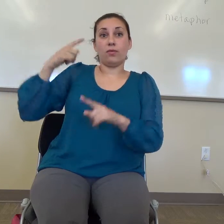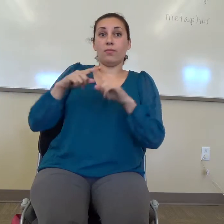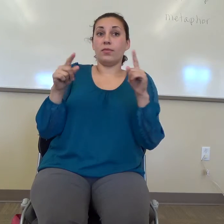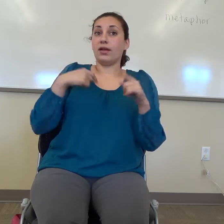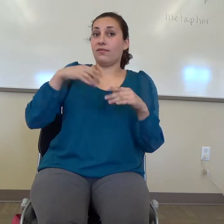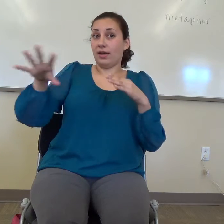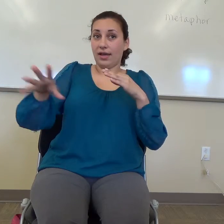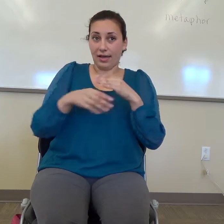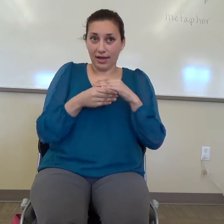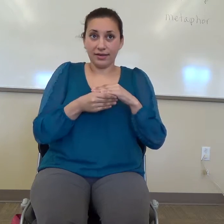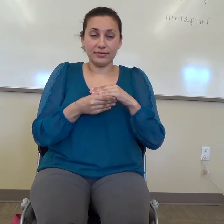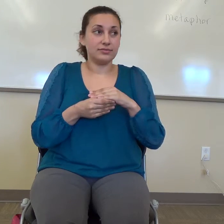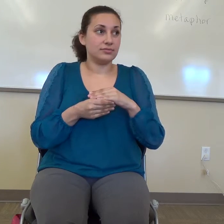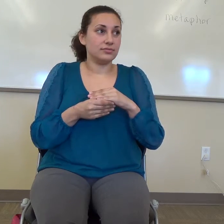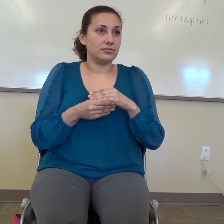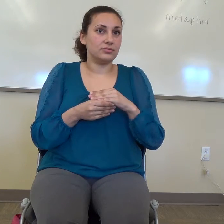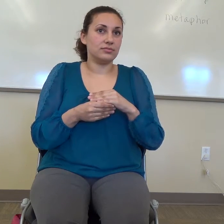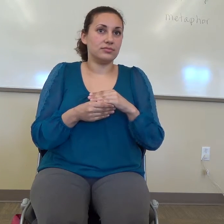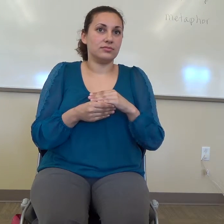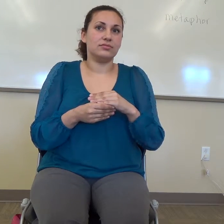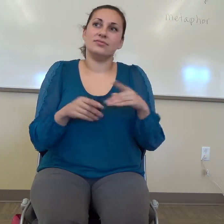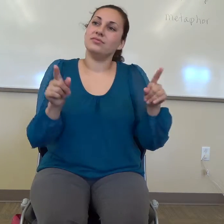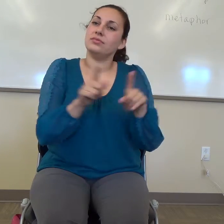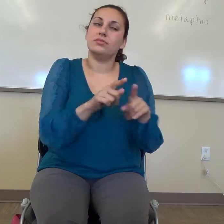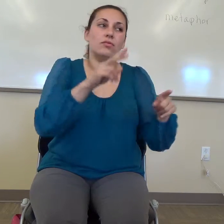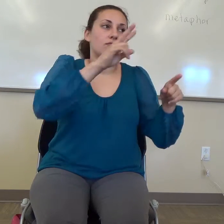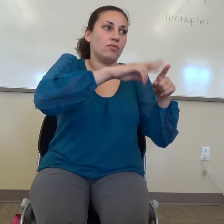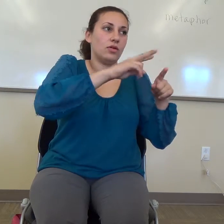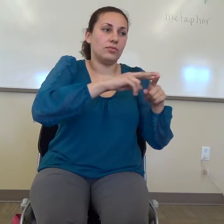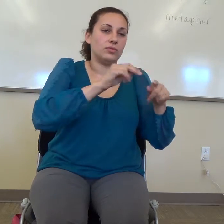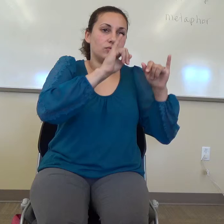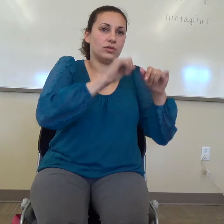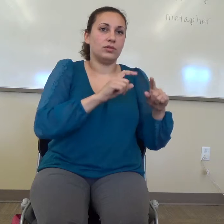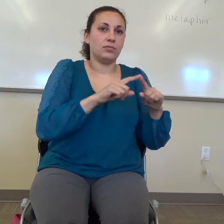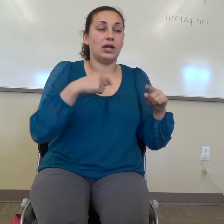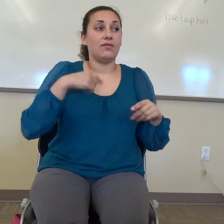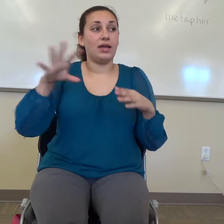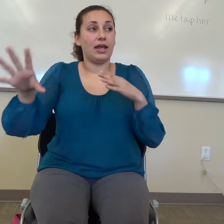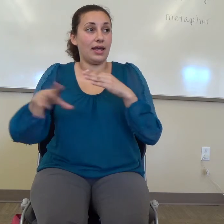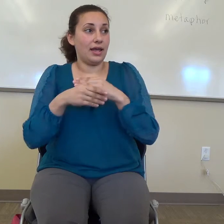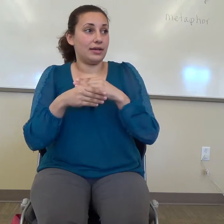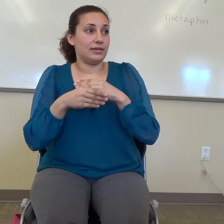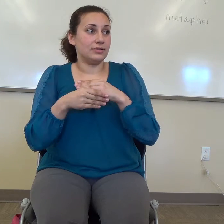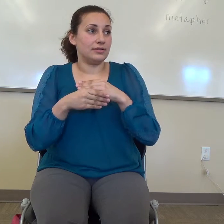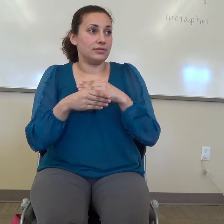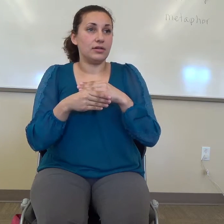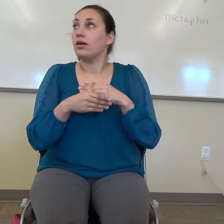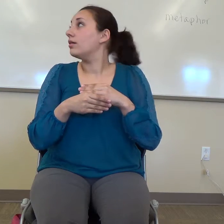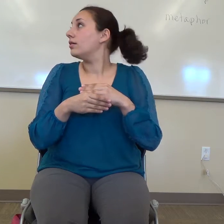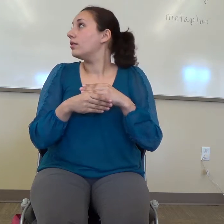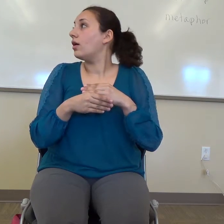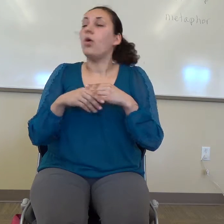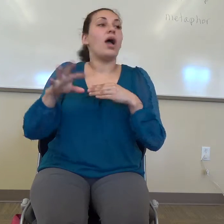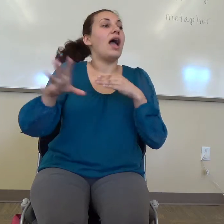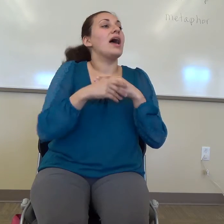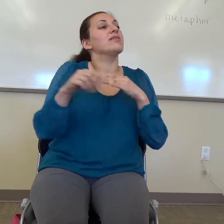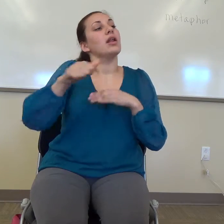thing here, you have vocabulary, a little bit more room, but I've added this question. Okay, so from